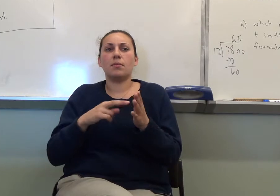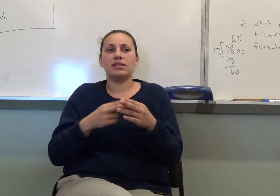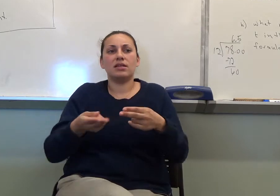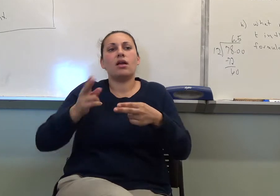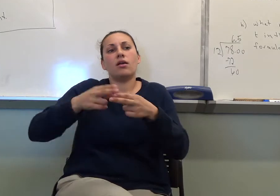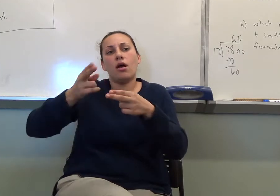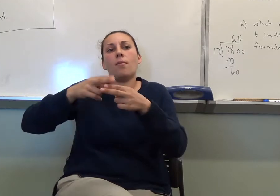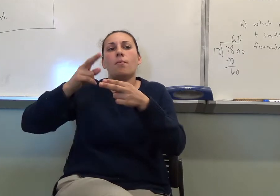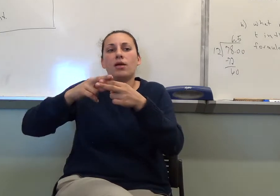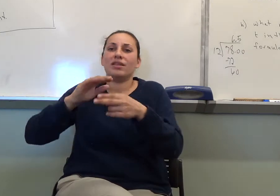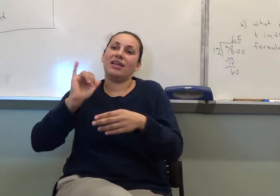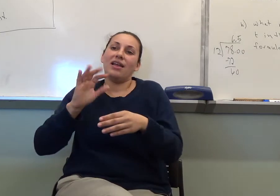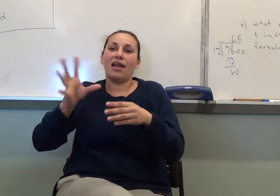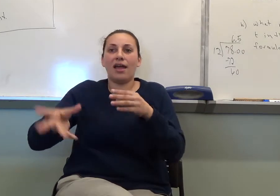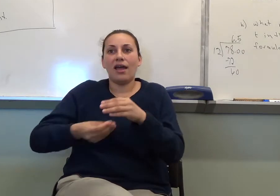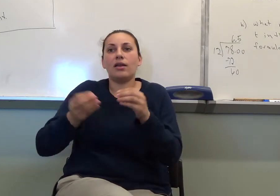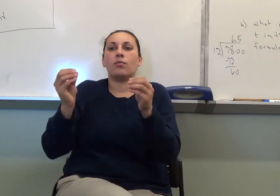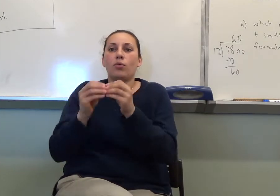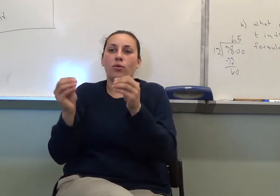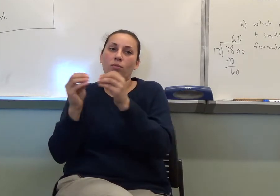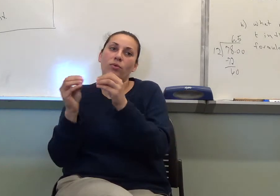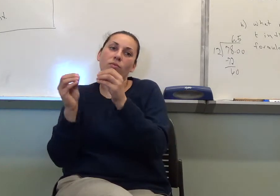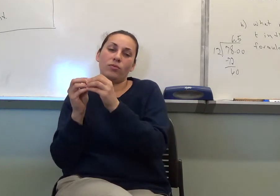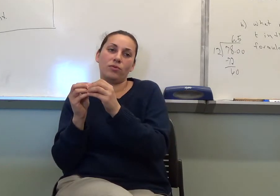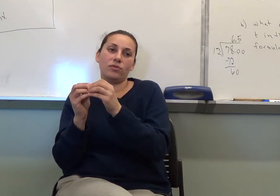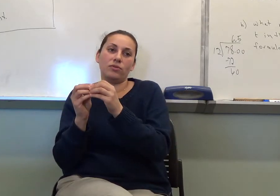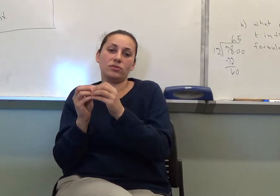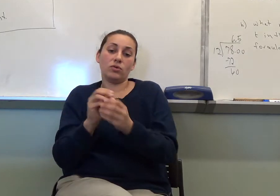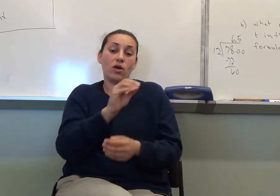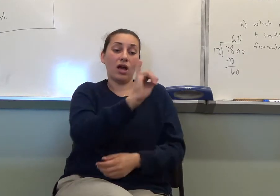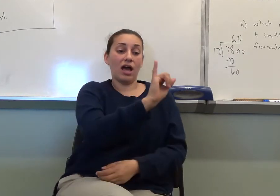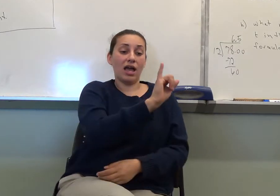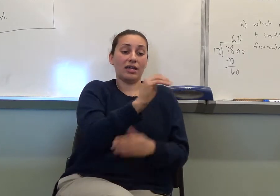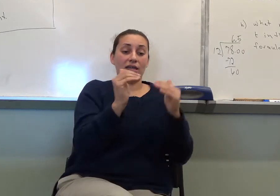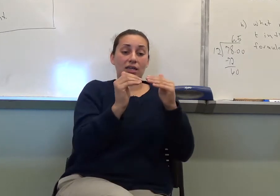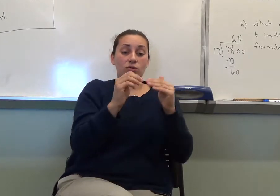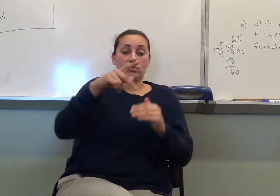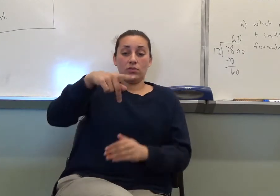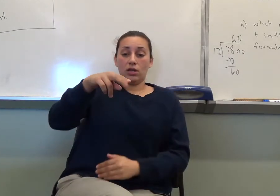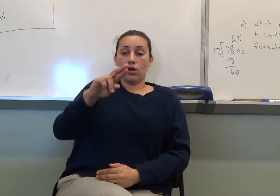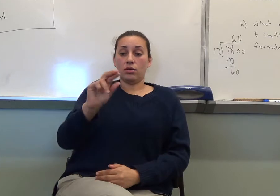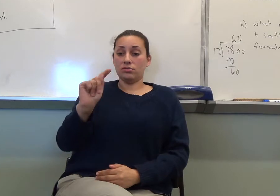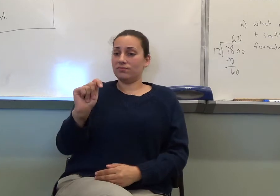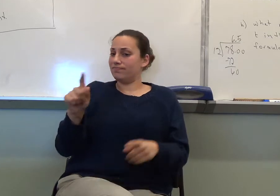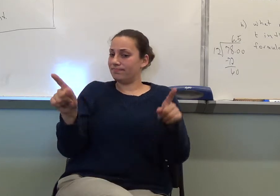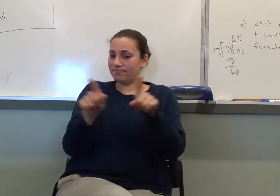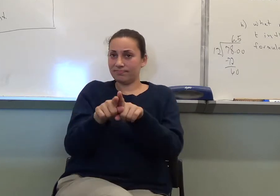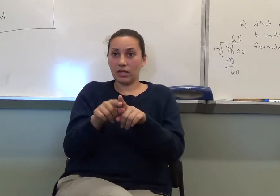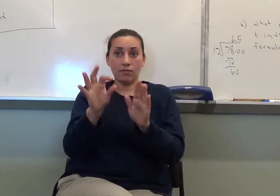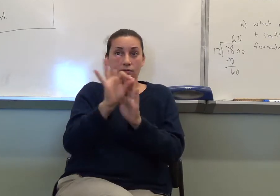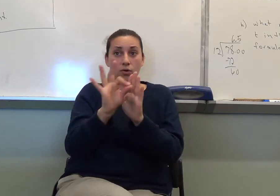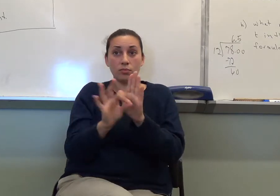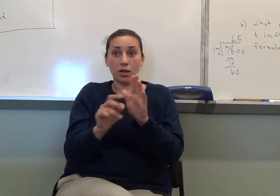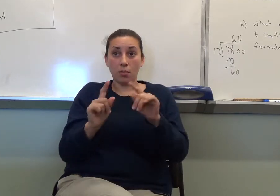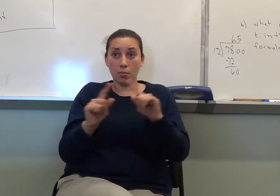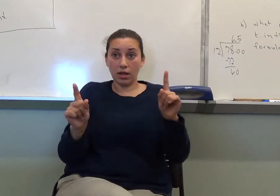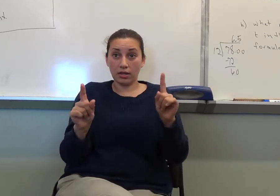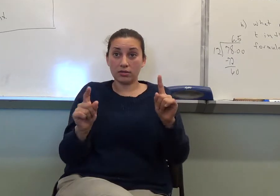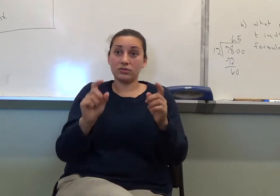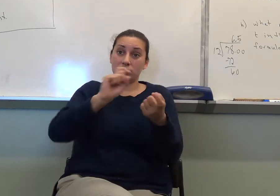So the I equal PRT is still the same formula. The only thing that has changed is